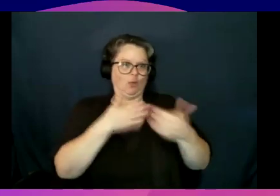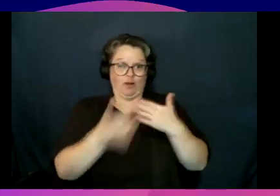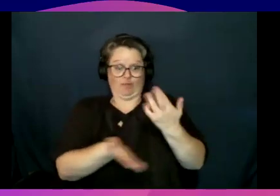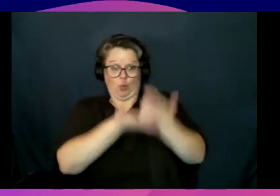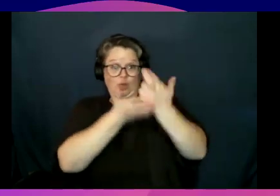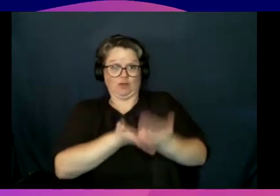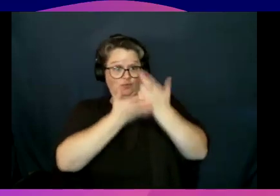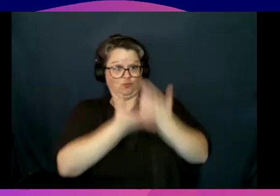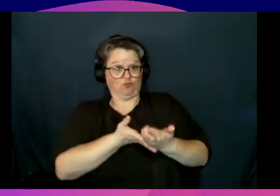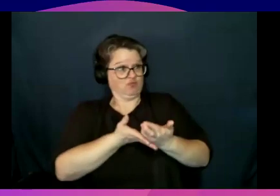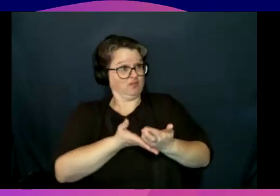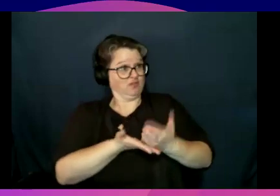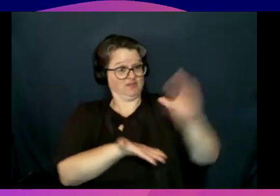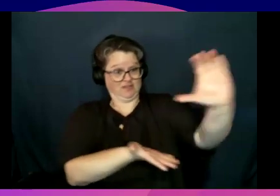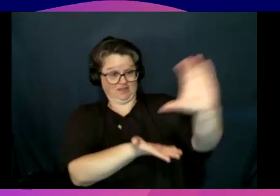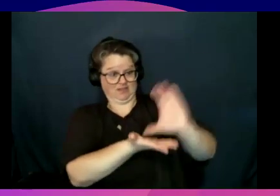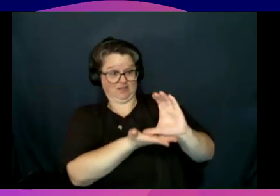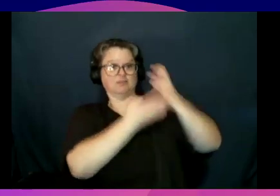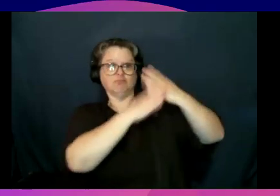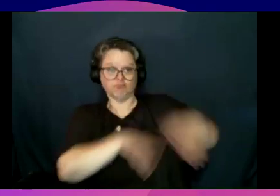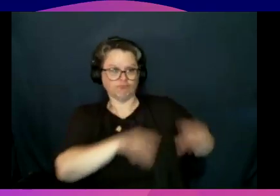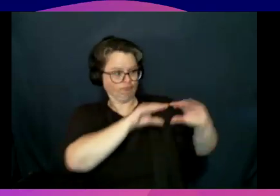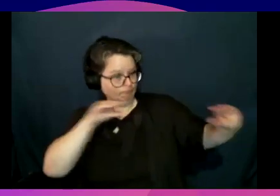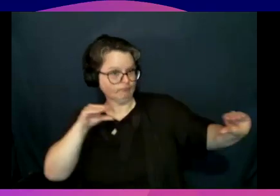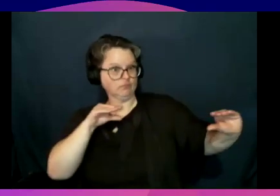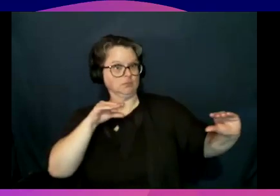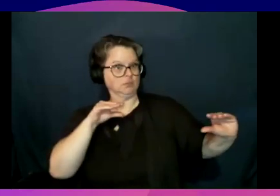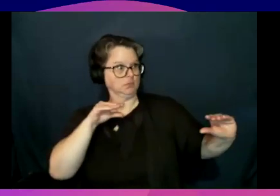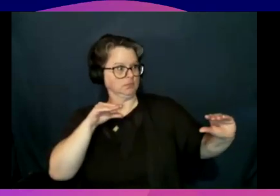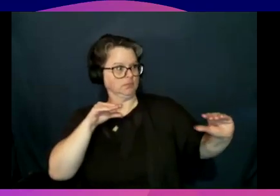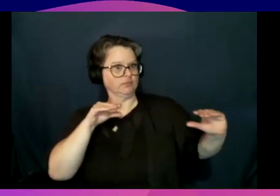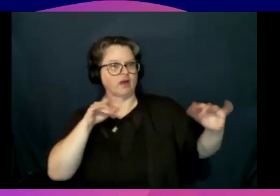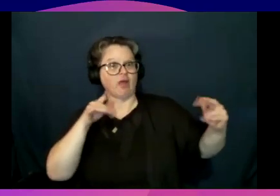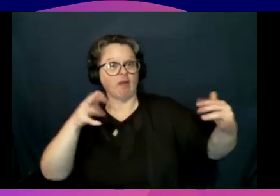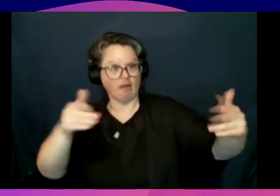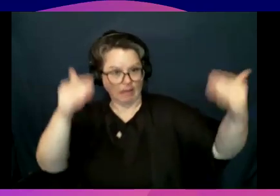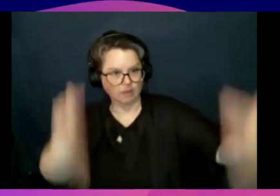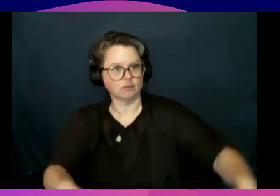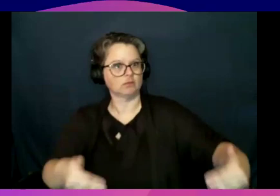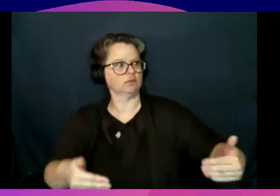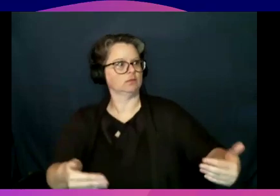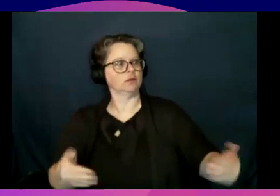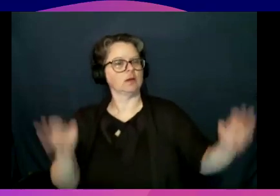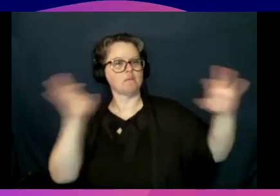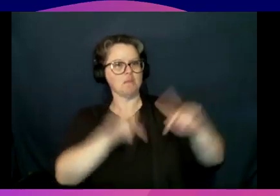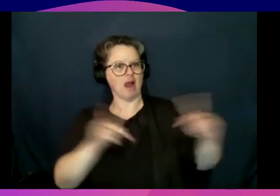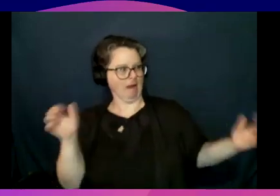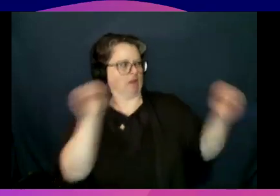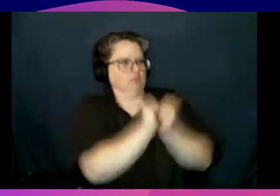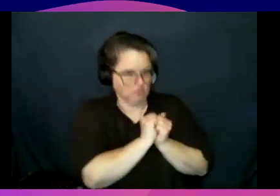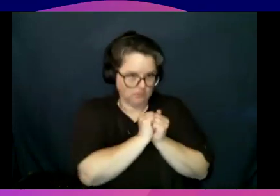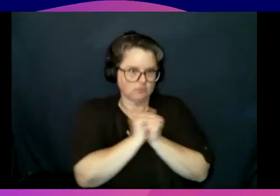to sort of resist that sense of competition that we always tend to feel because we're in a